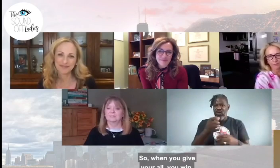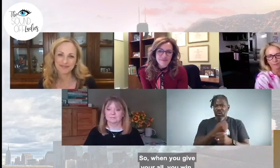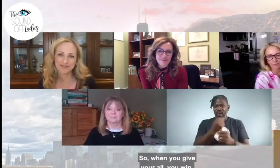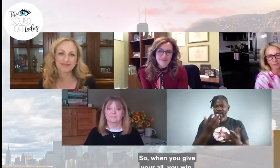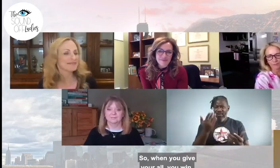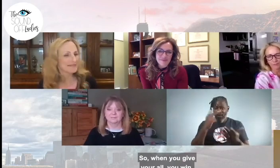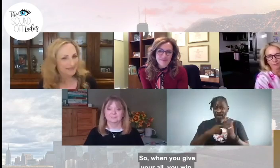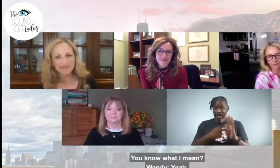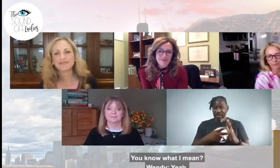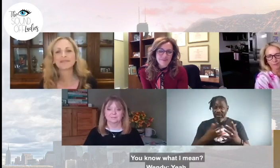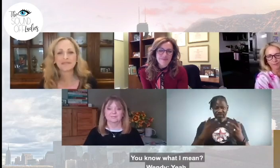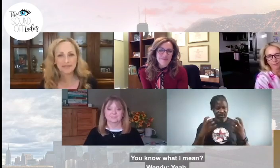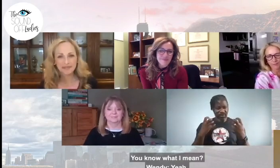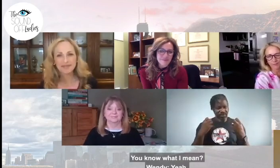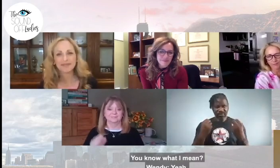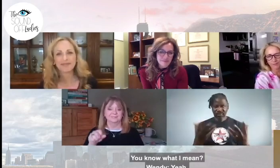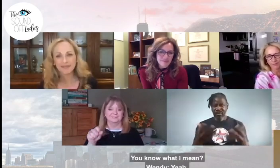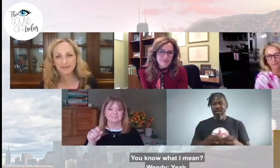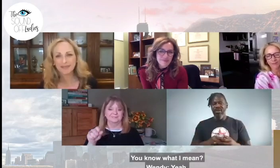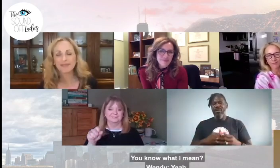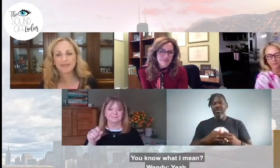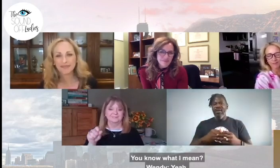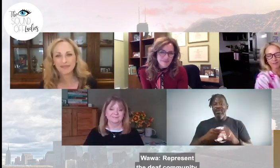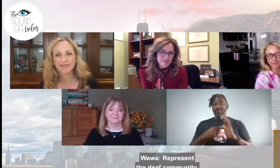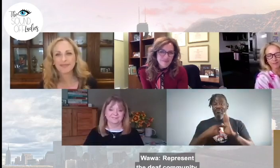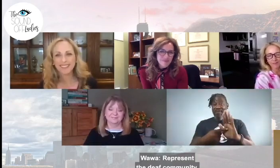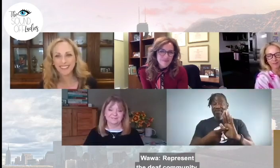So when you give it all, you win.